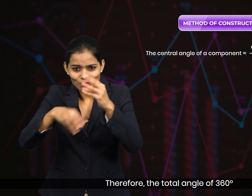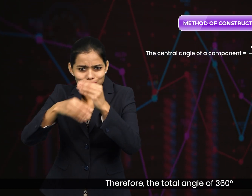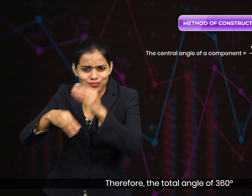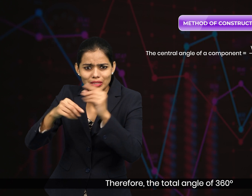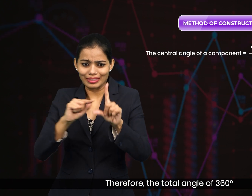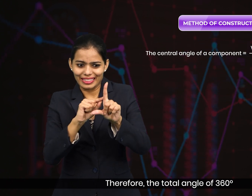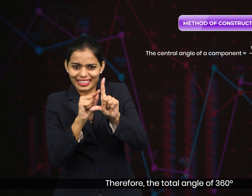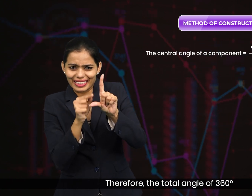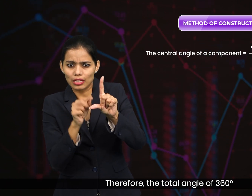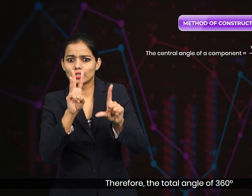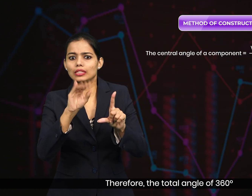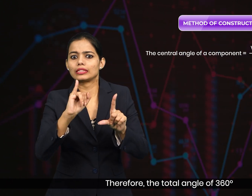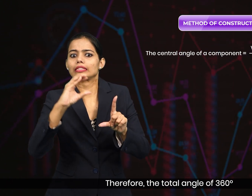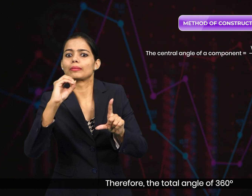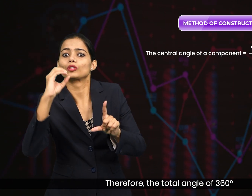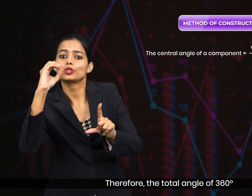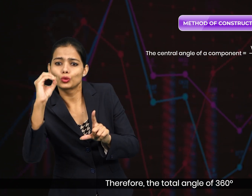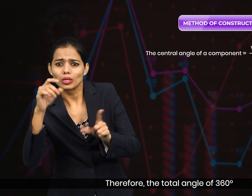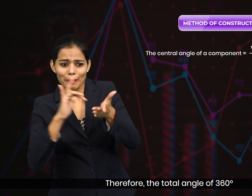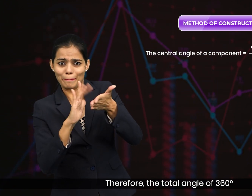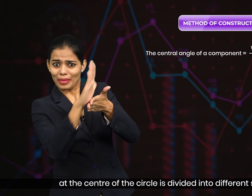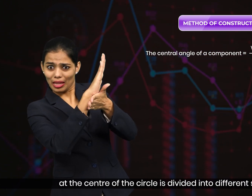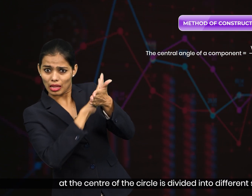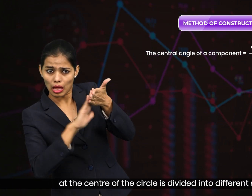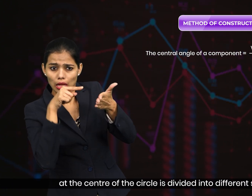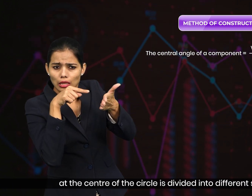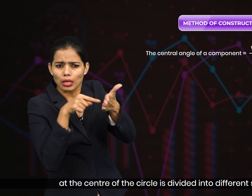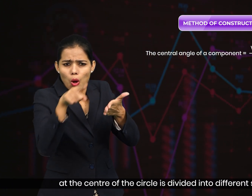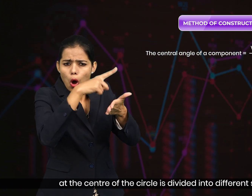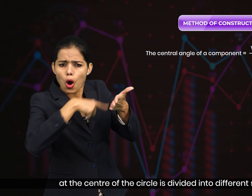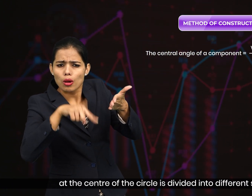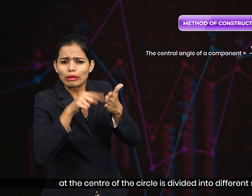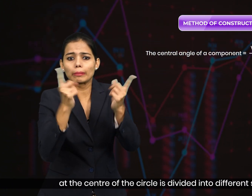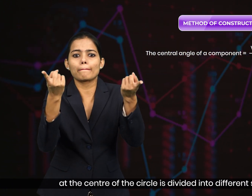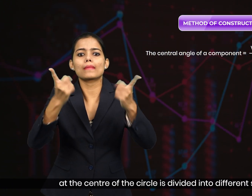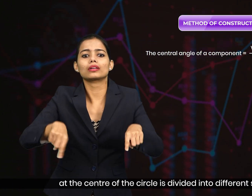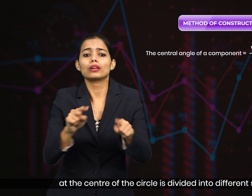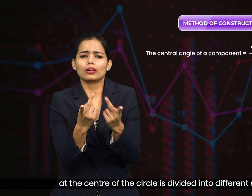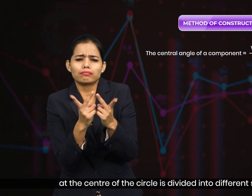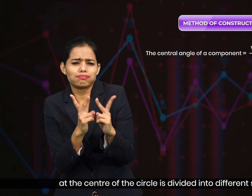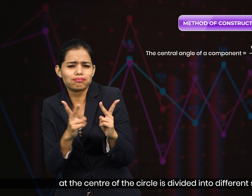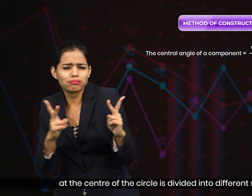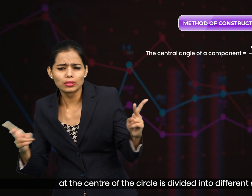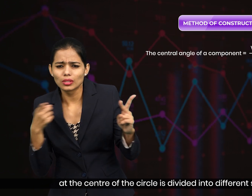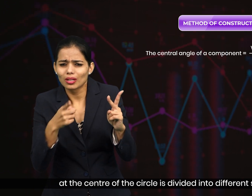Therefore, the total angle of 360 degrees at the center of the circle is divided into different